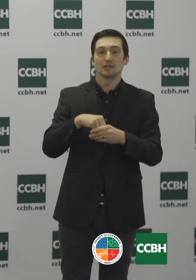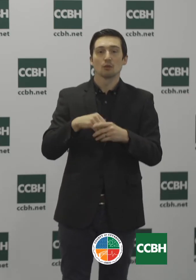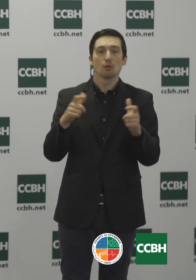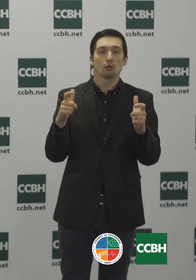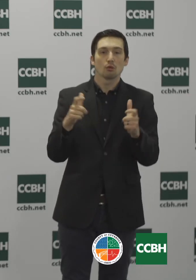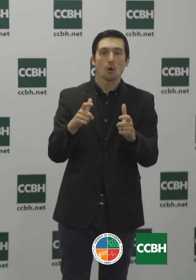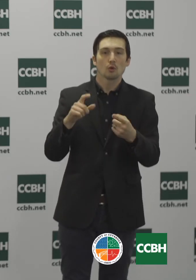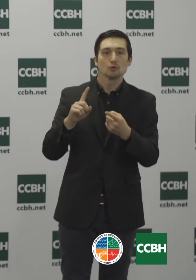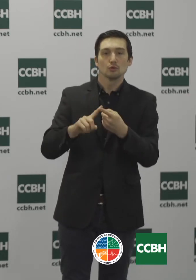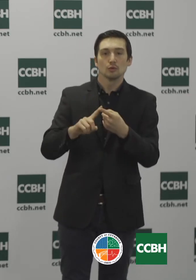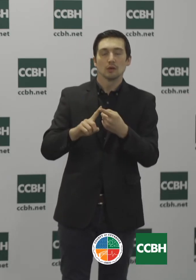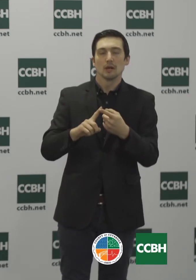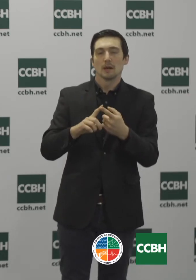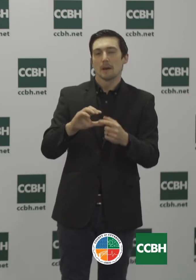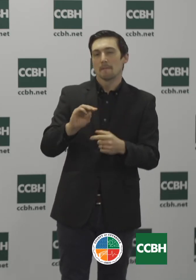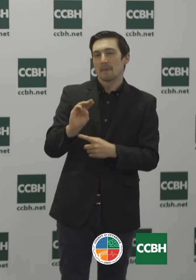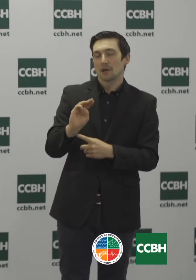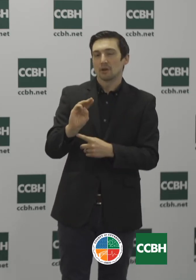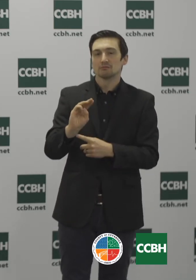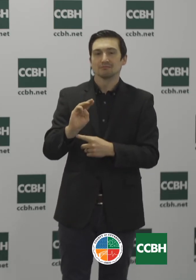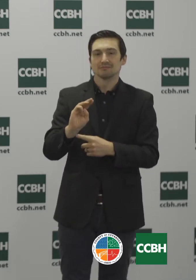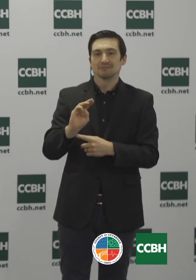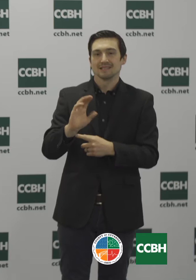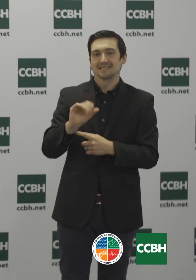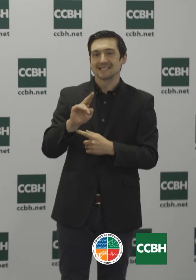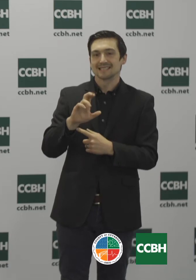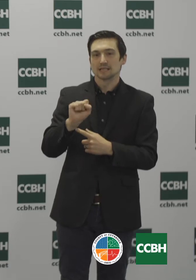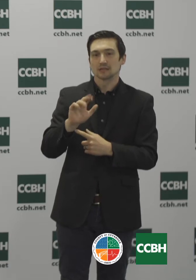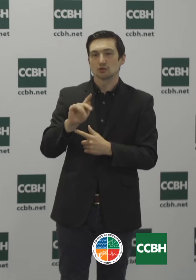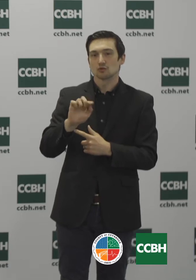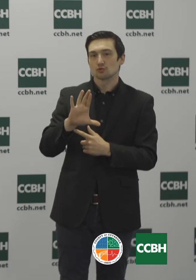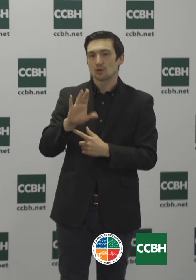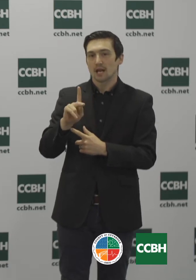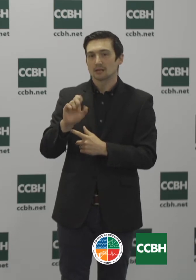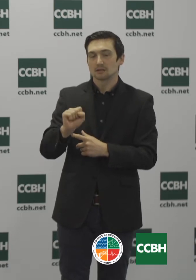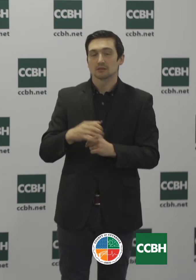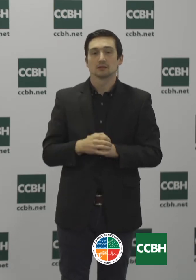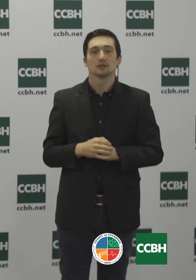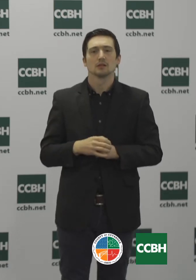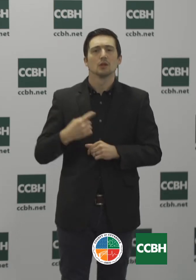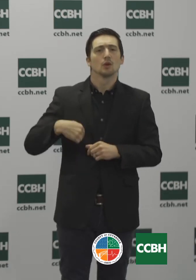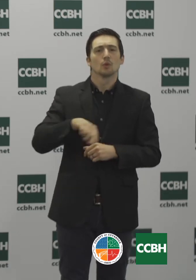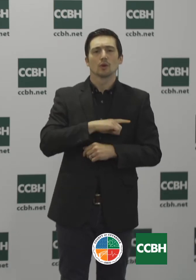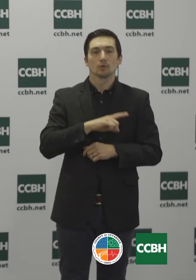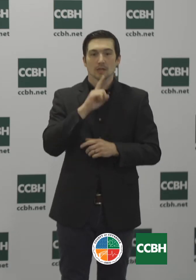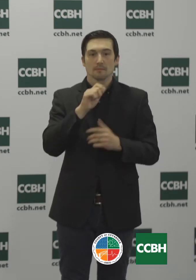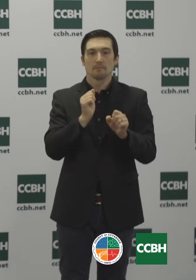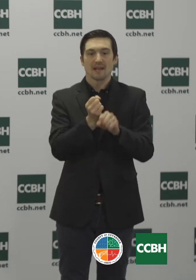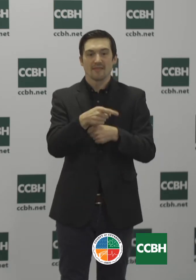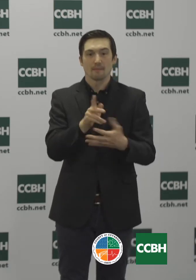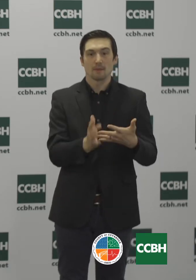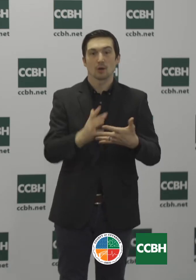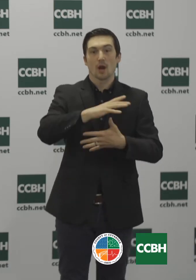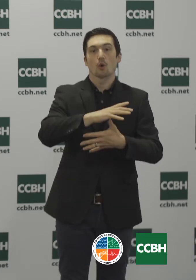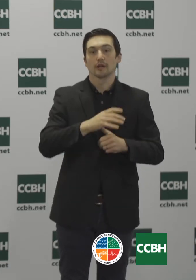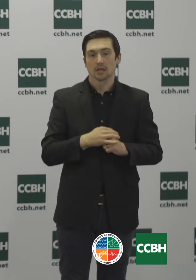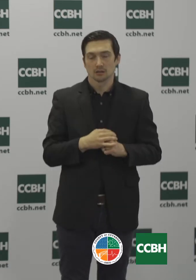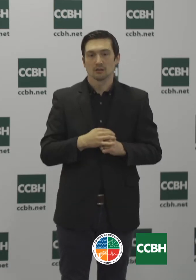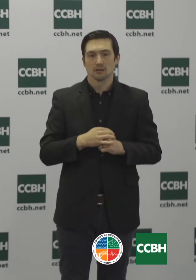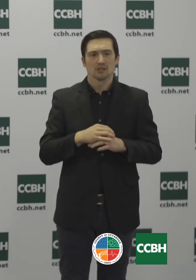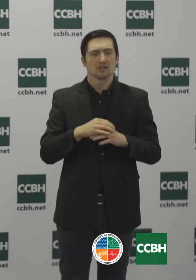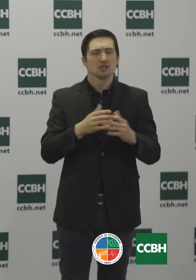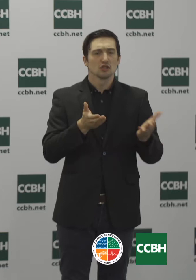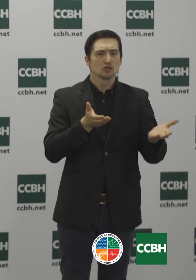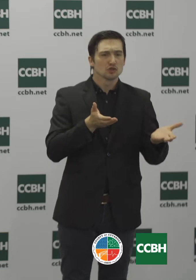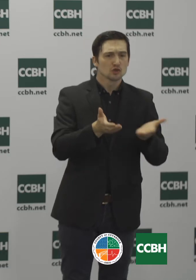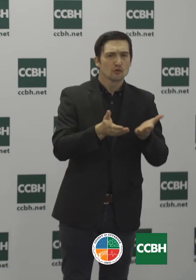income census tracts. We're prioritizing the following types of businesses: the service industry, like